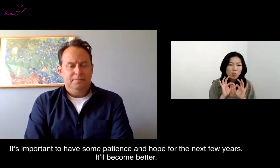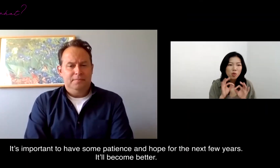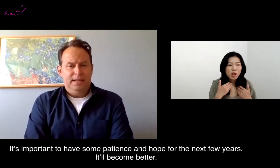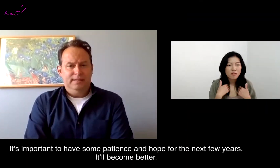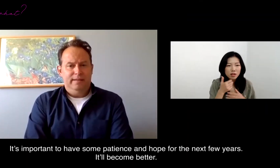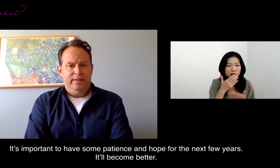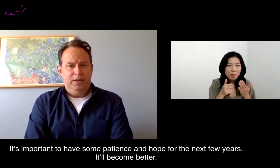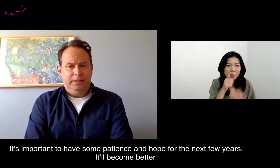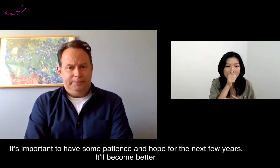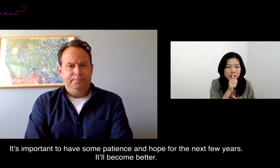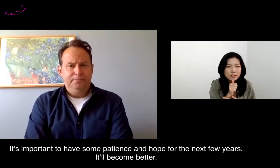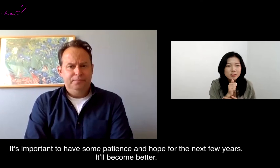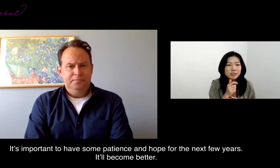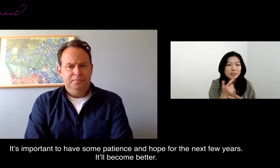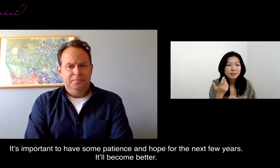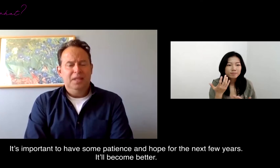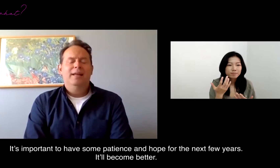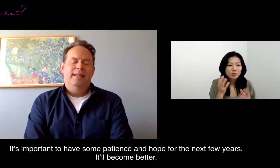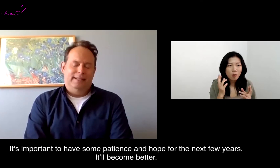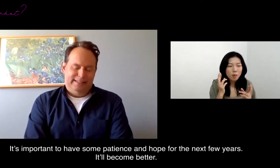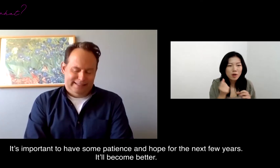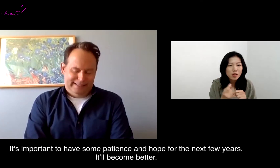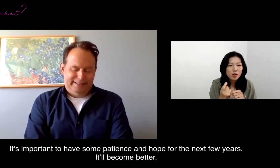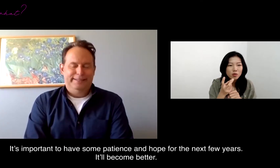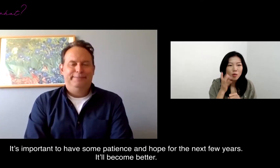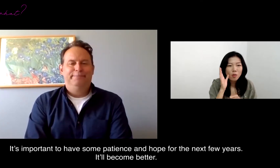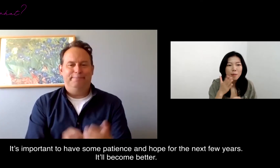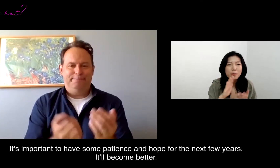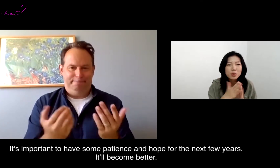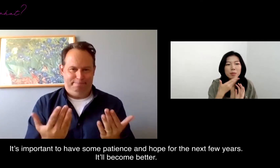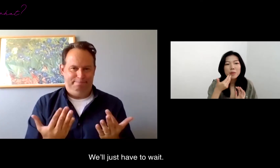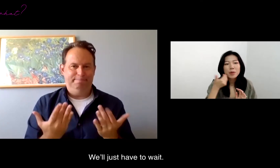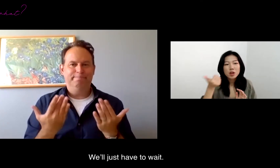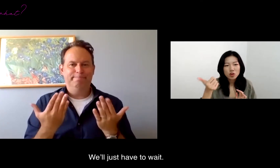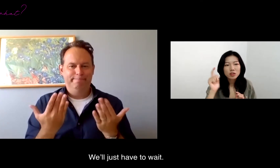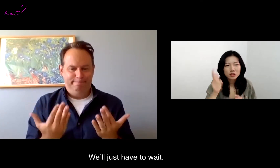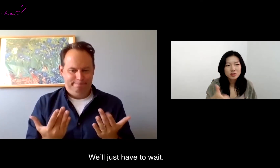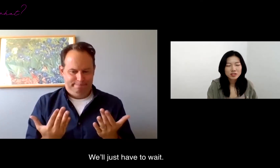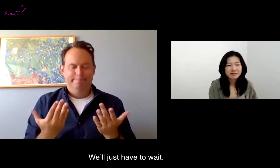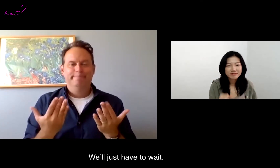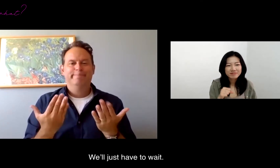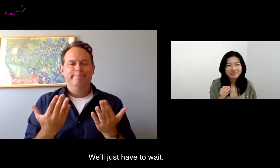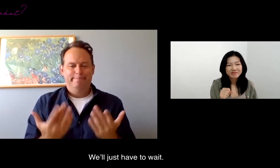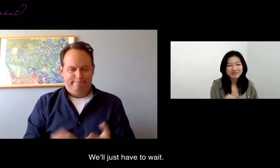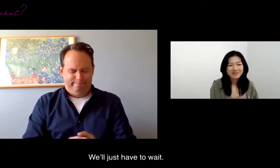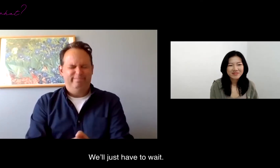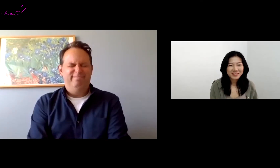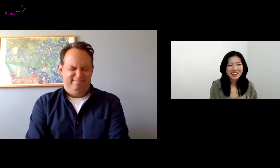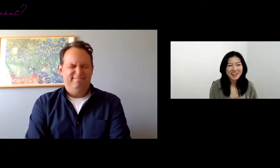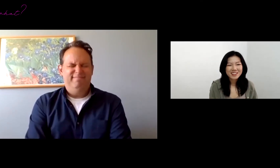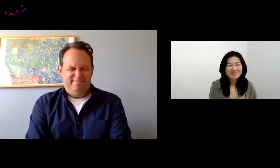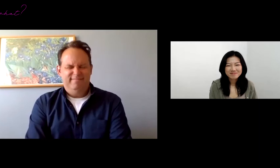It's important to have some patience and hope for the next few years. It'll become better. Yep. We just have to wait. Yeah.